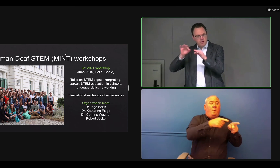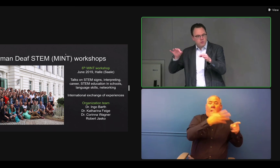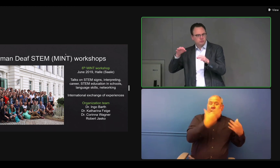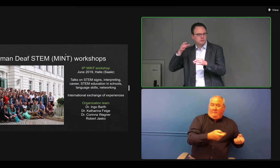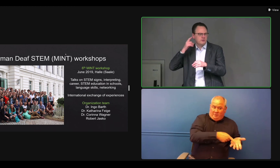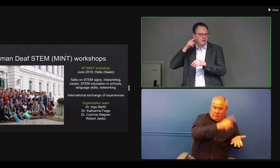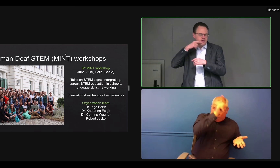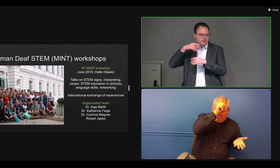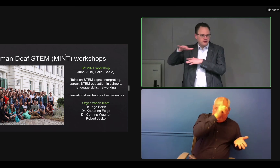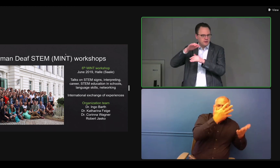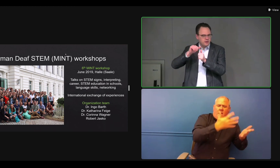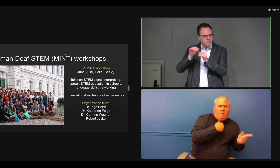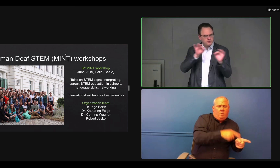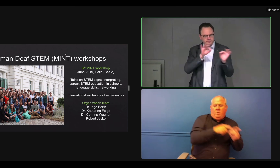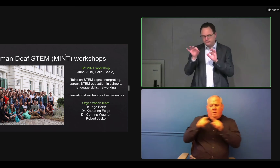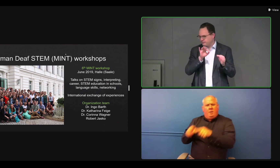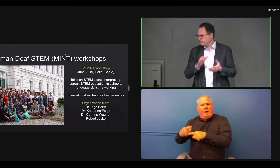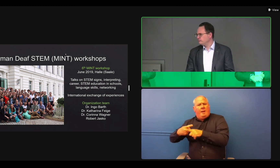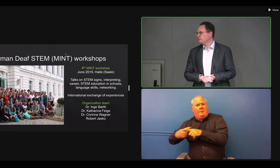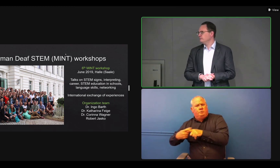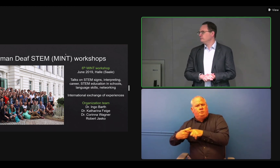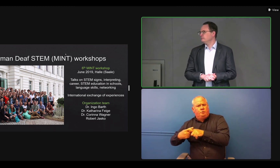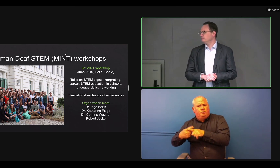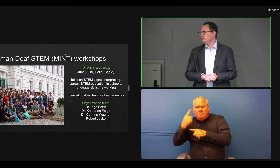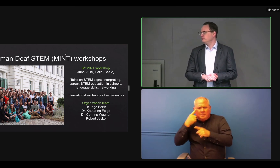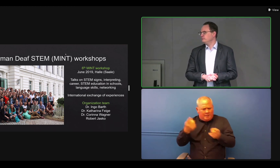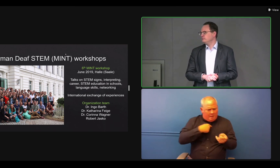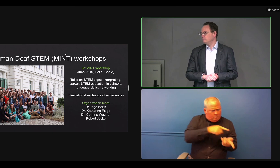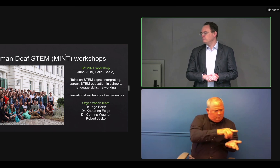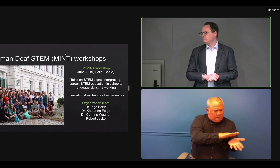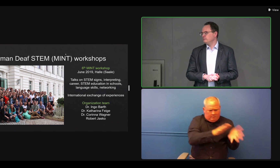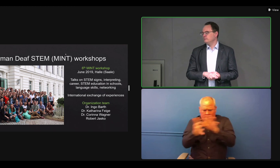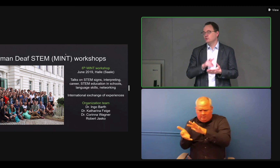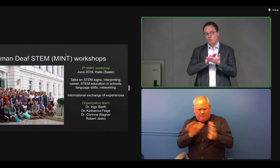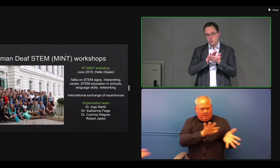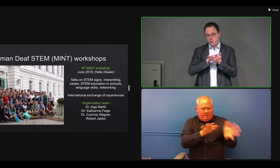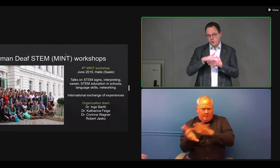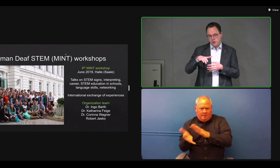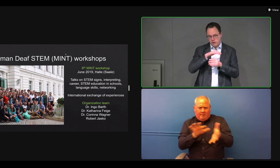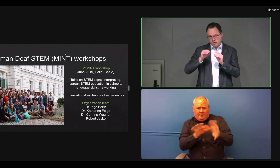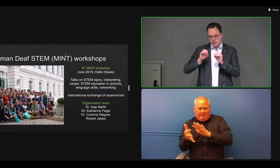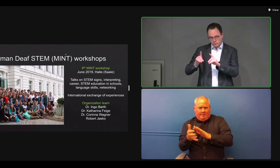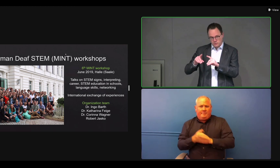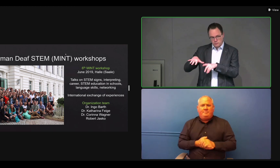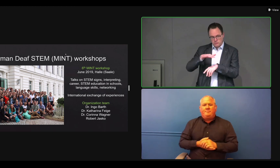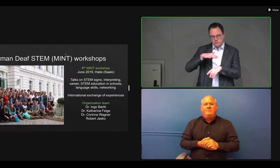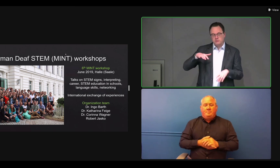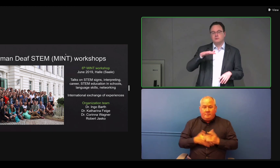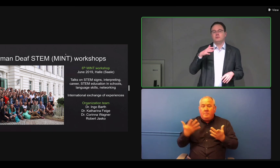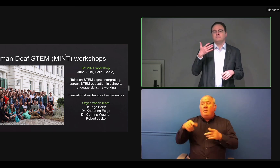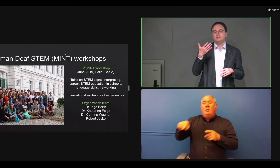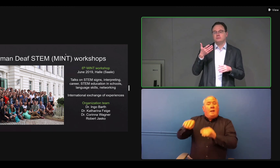Most of these participants were professionals who were in the fields of STEM and had a need